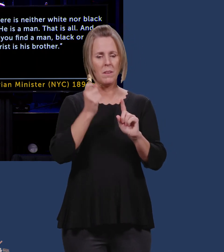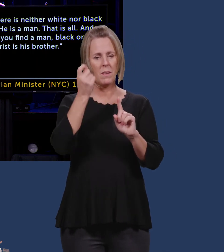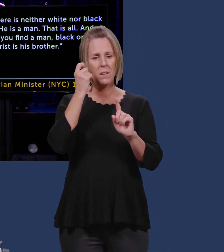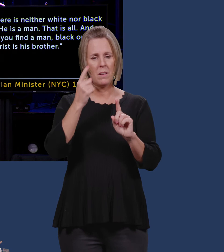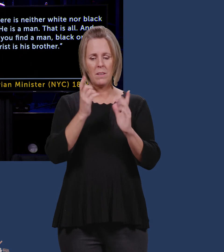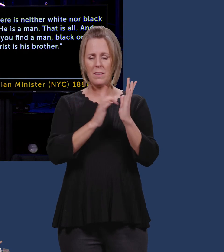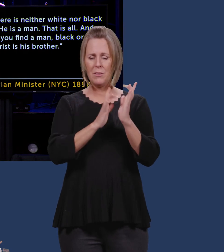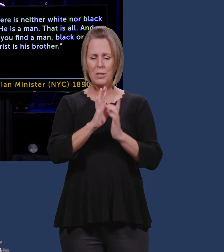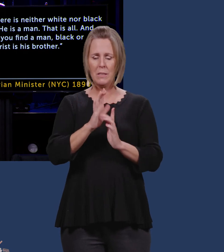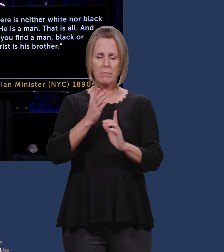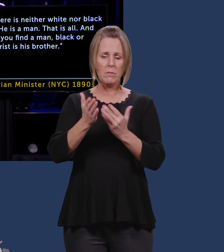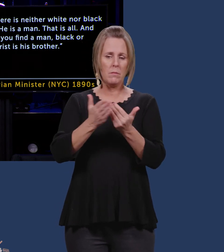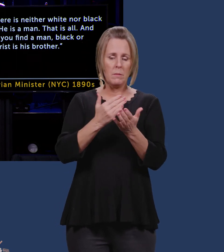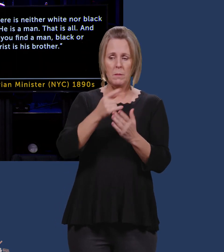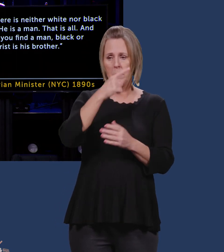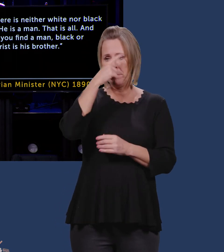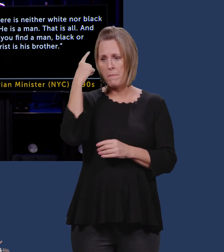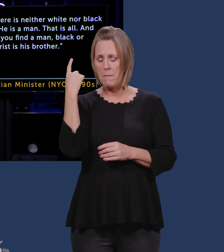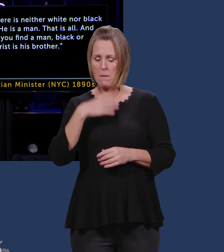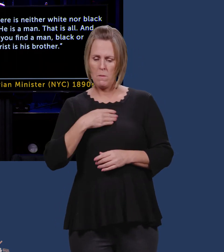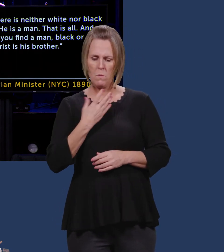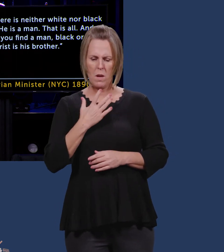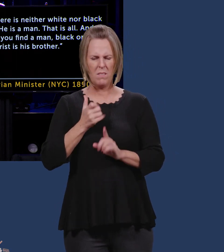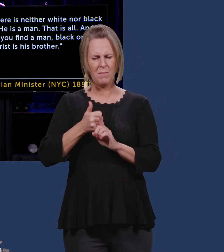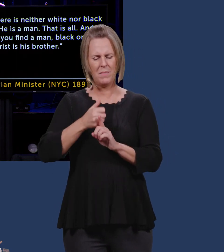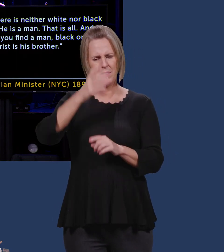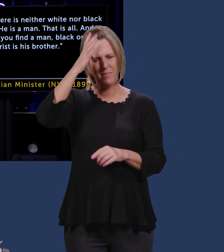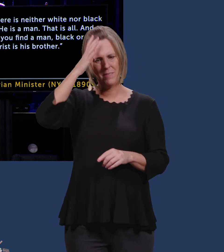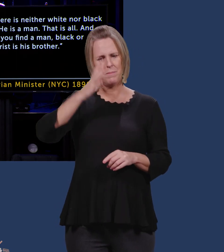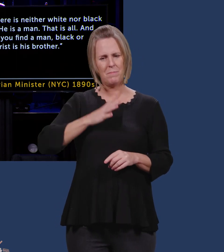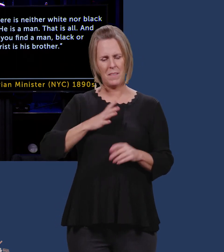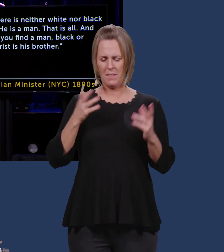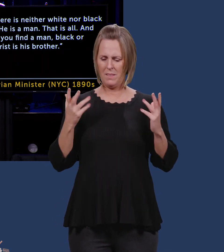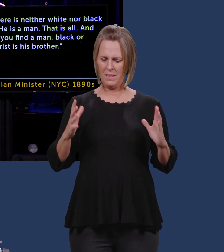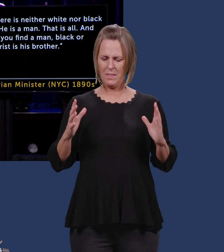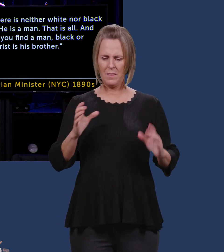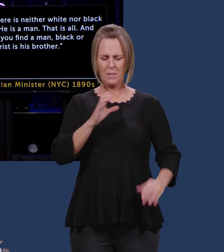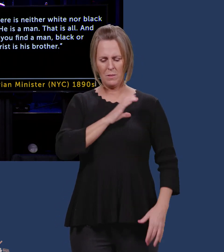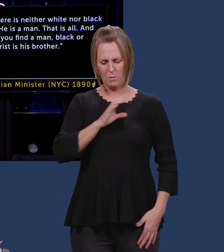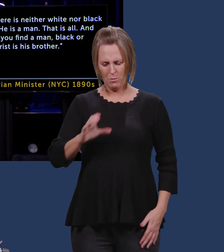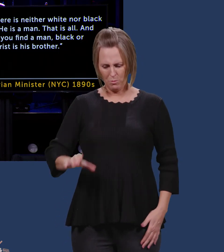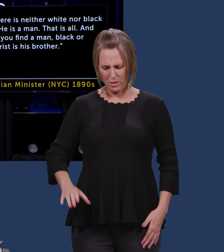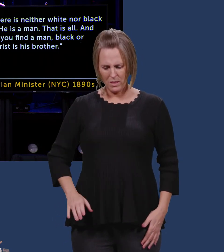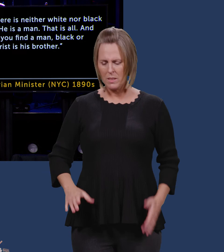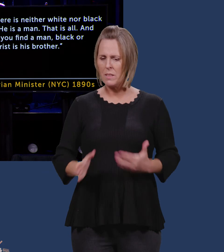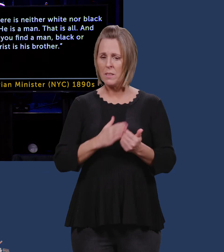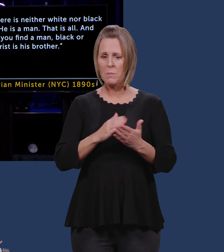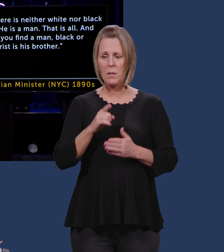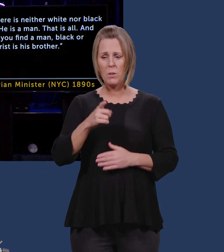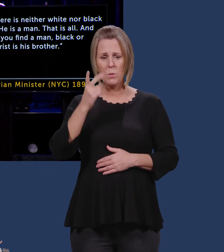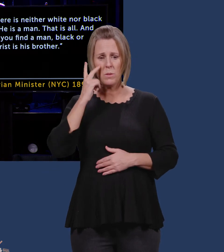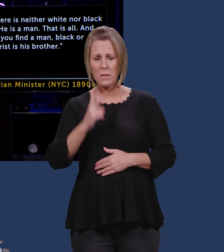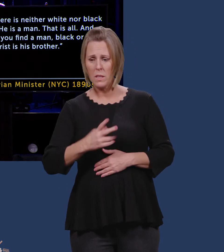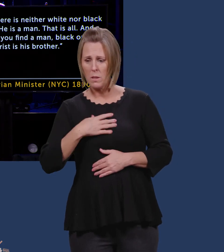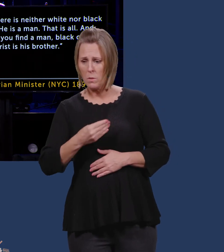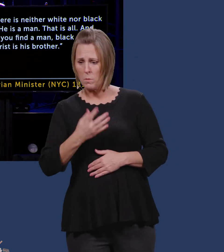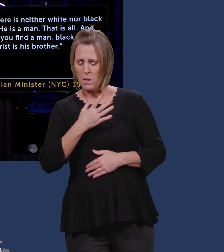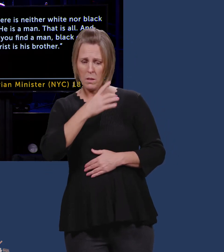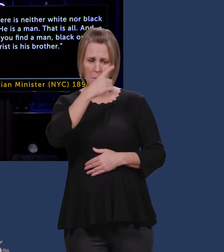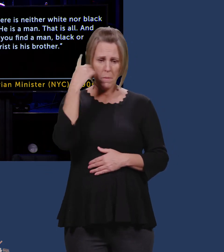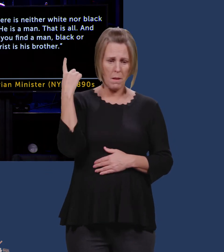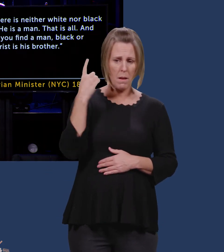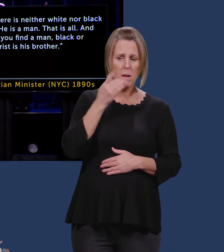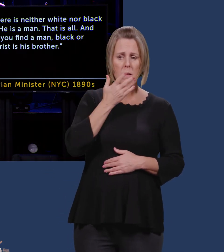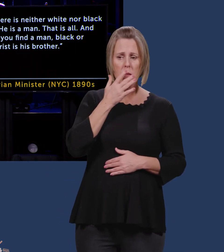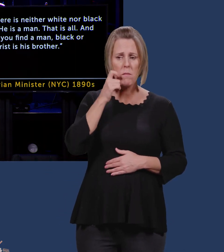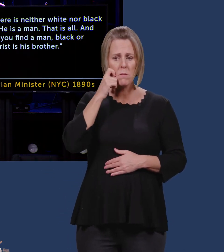is a man, that is all. And wherever you find a man, black or white, Christ is his brother. See, maybe it's not